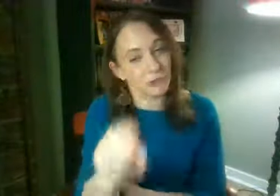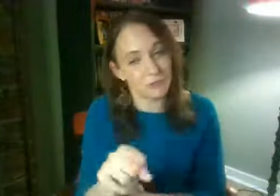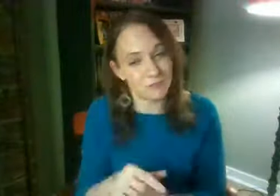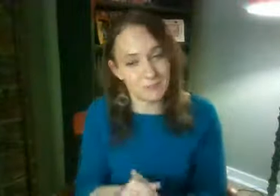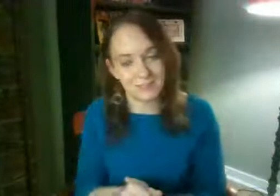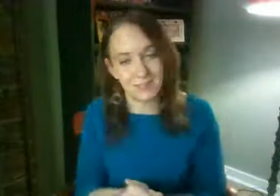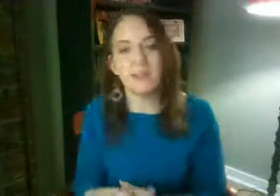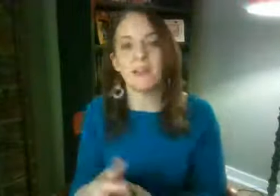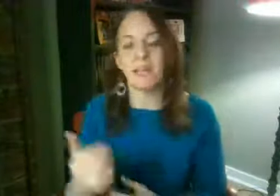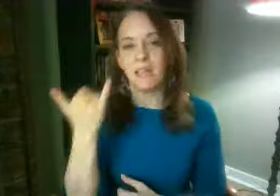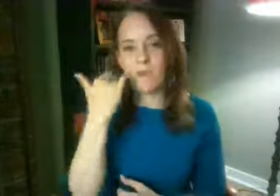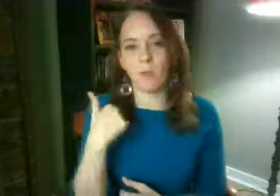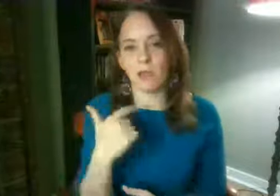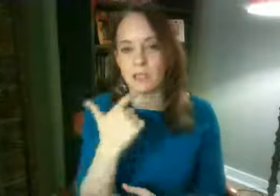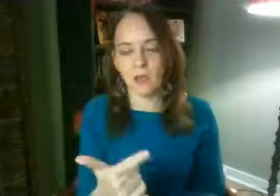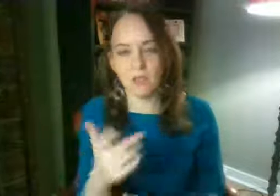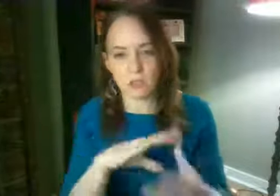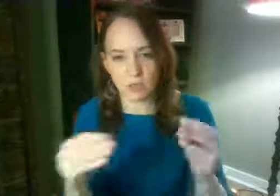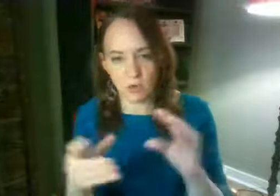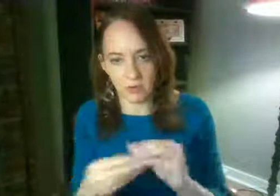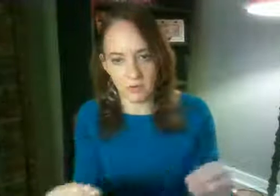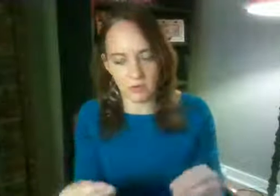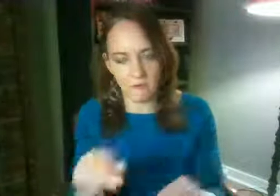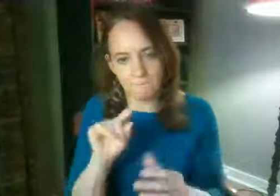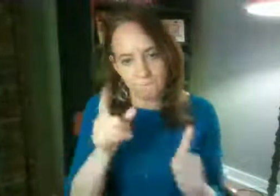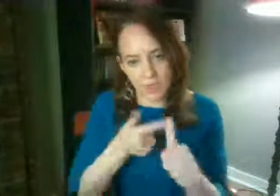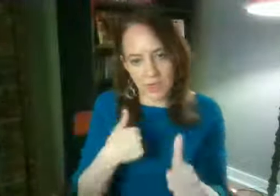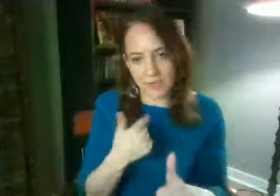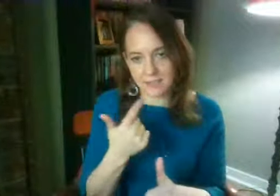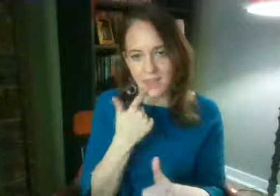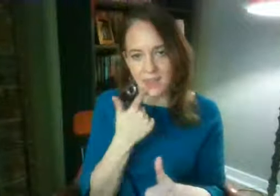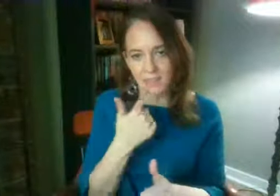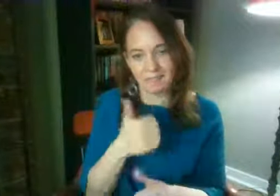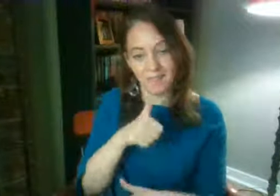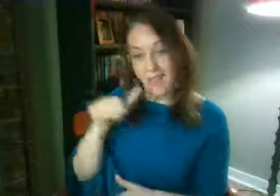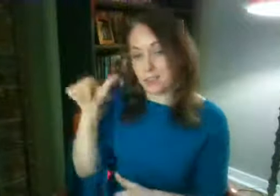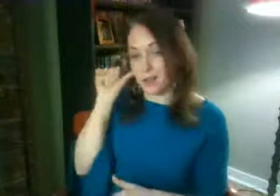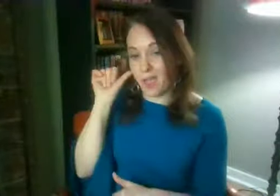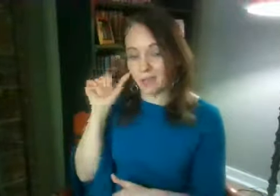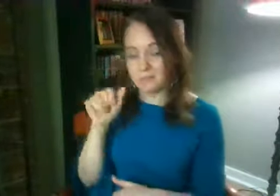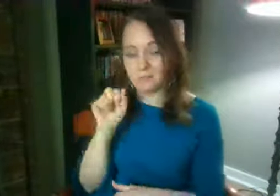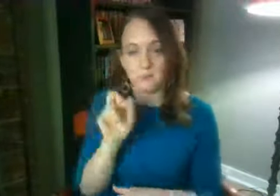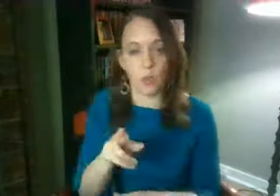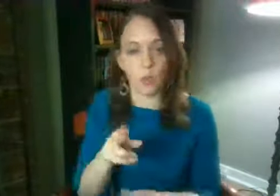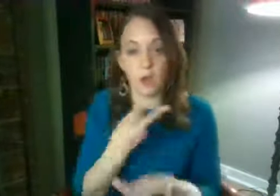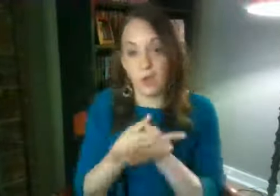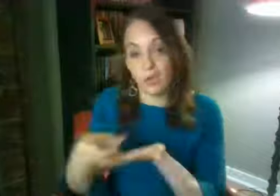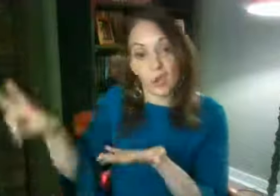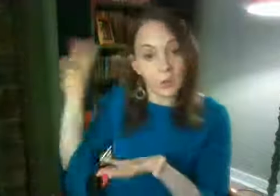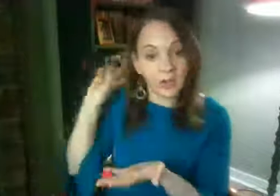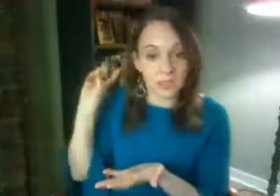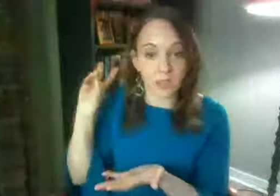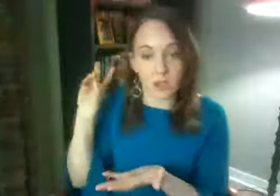you. If I want to tell you a story, first I say yesterday, or 2 weeks